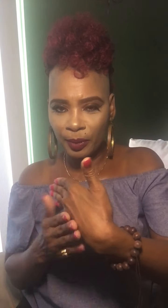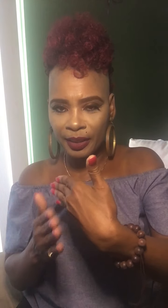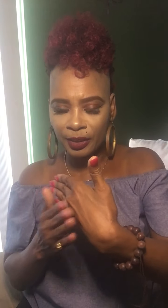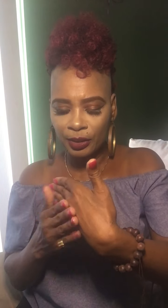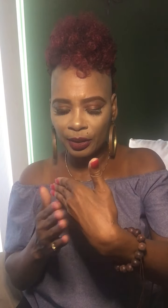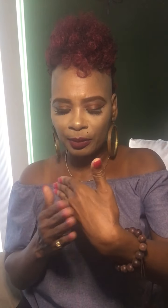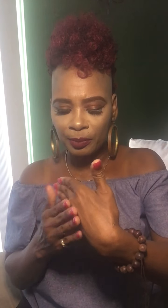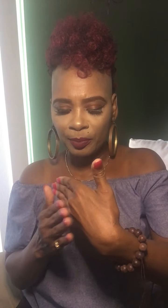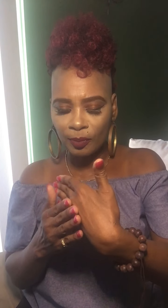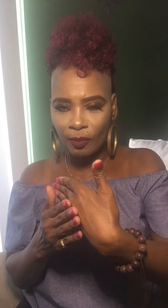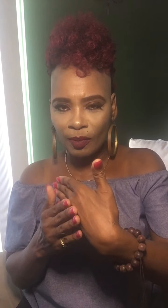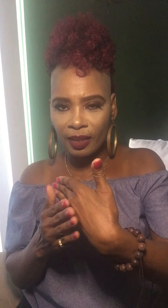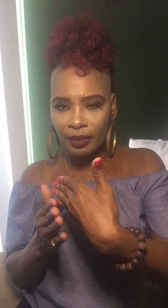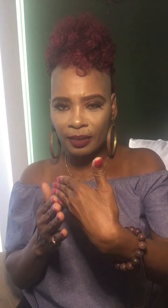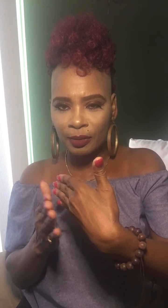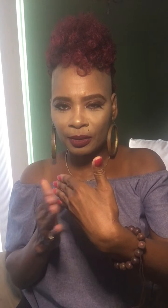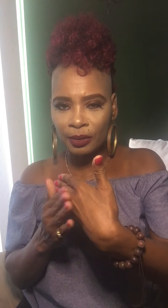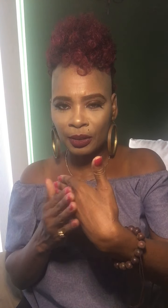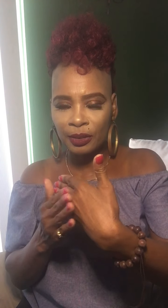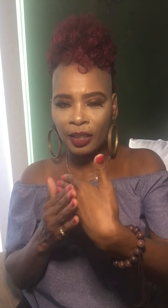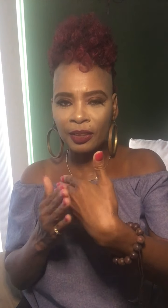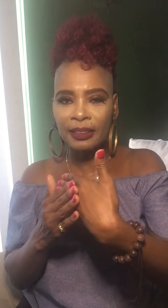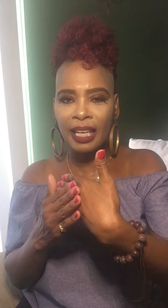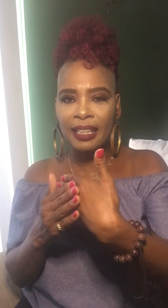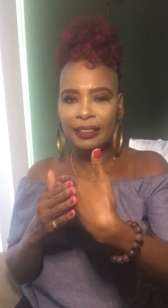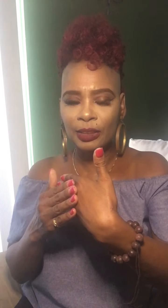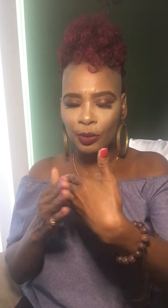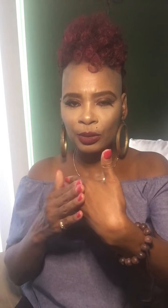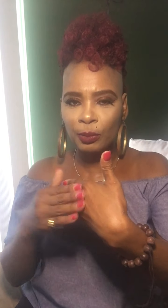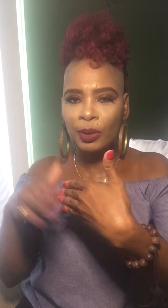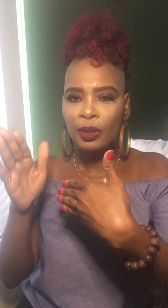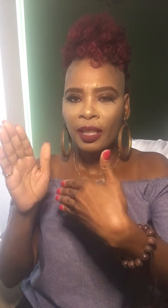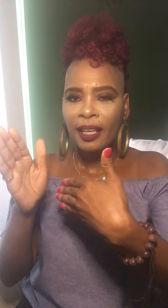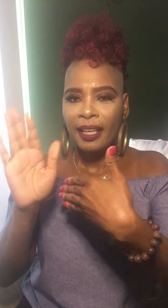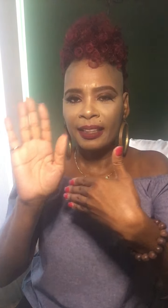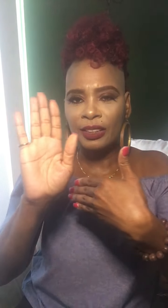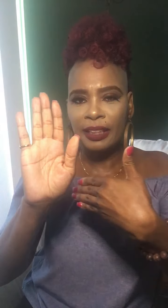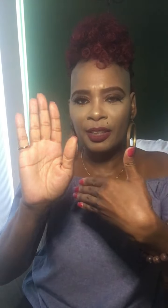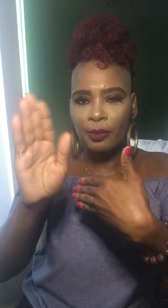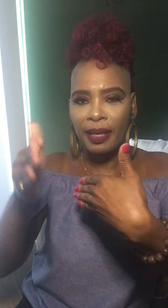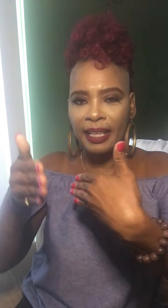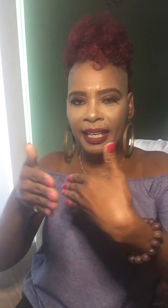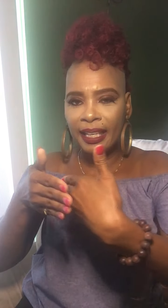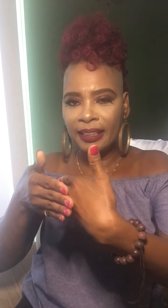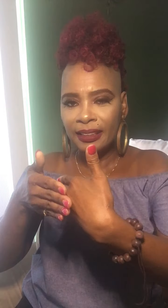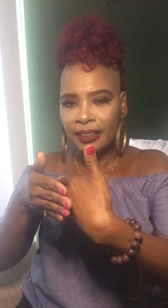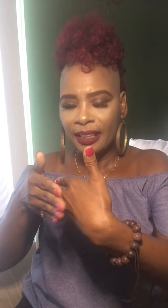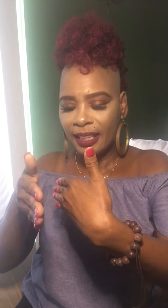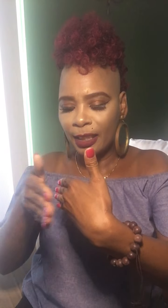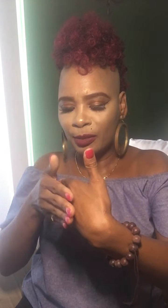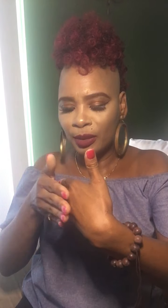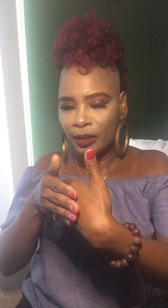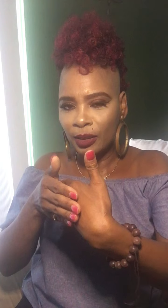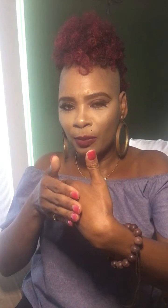where your darker side is noticeable, and you take your right hand and come